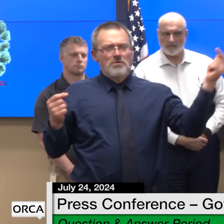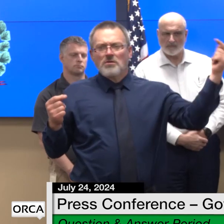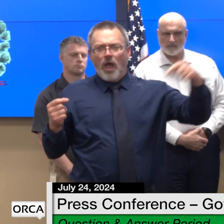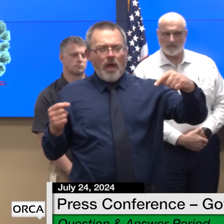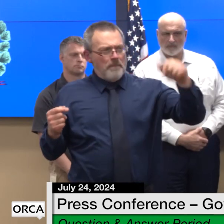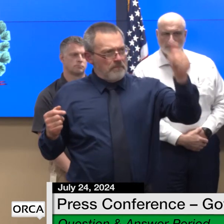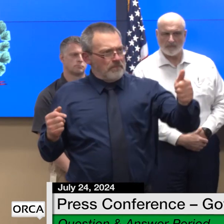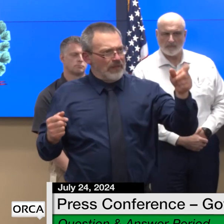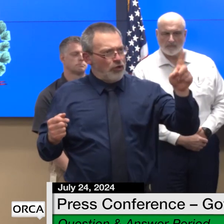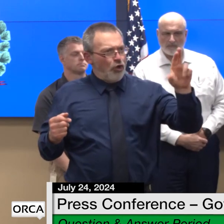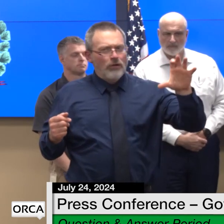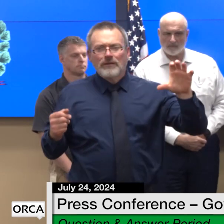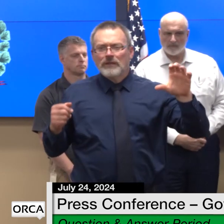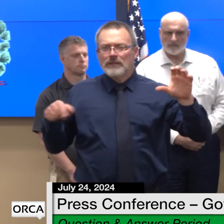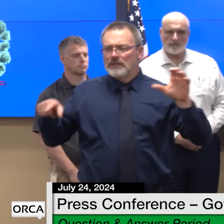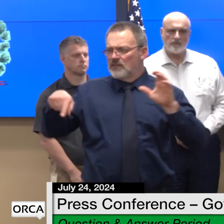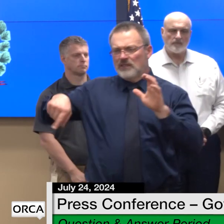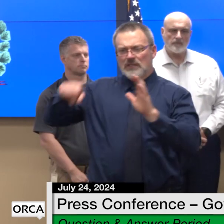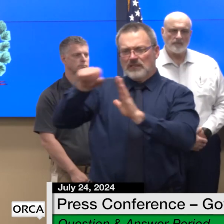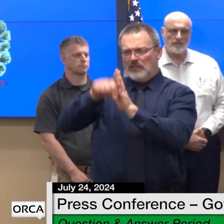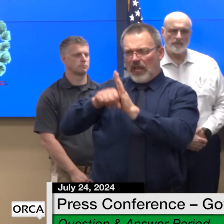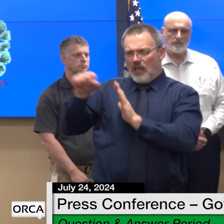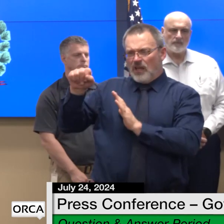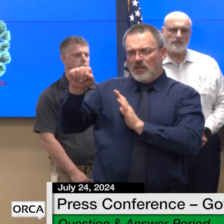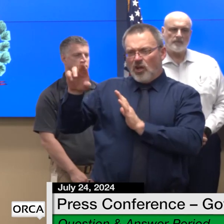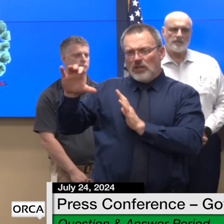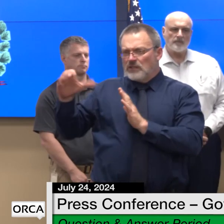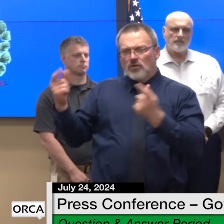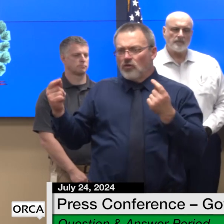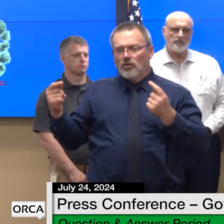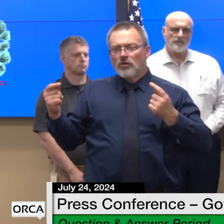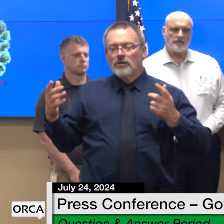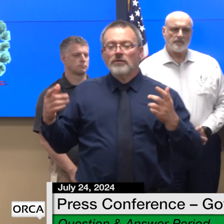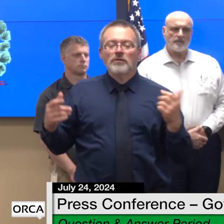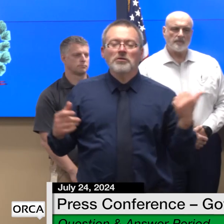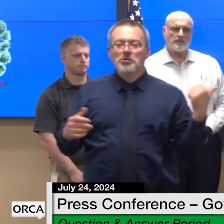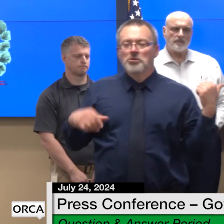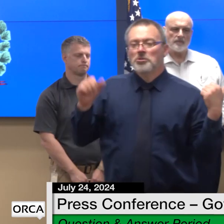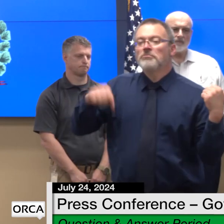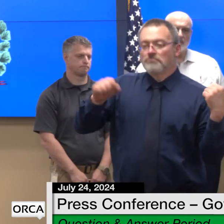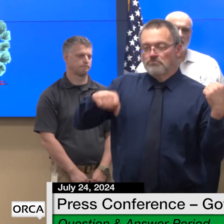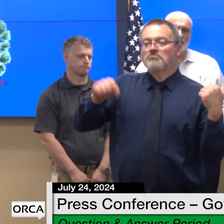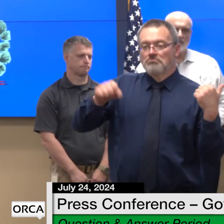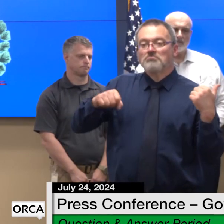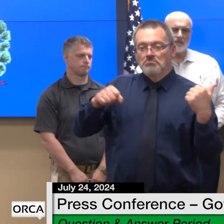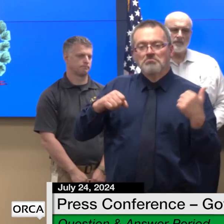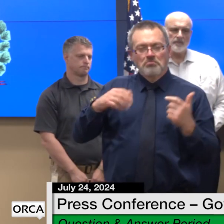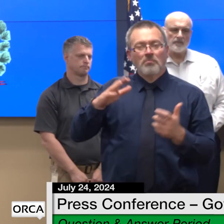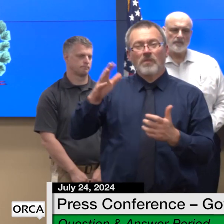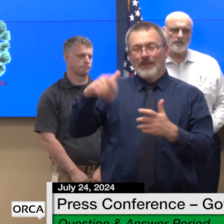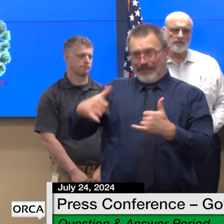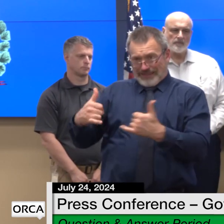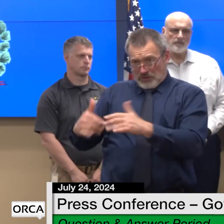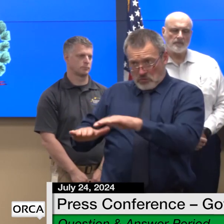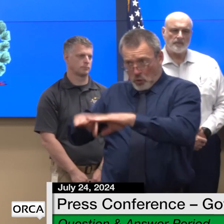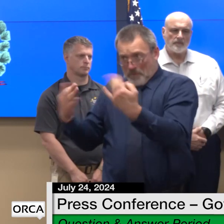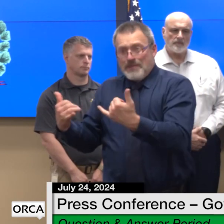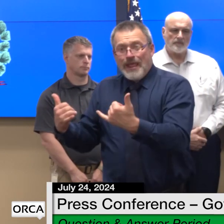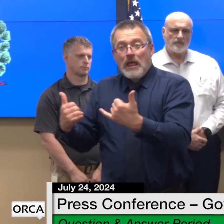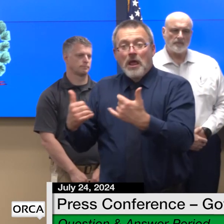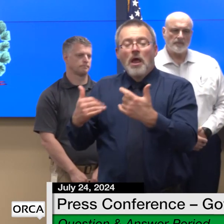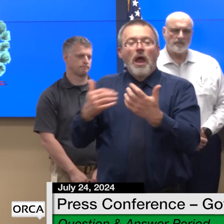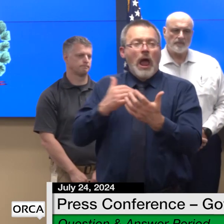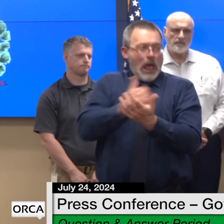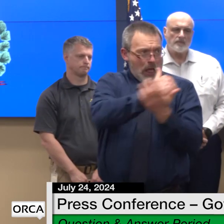comes in to set up their own, would the state ones close and then it refers to FEMA? Yeah, we would at that point assist FEMA in any way we possibly can, and they would set up their